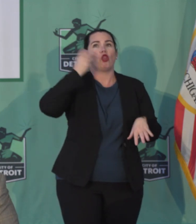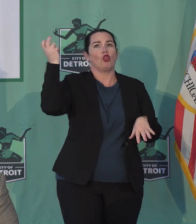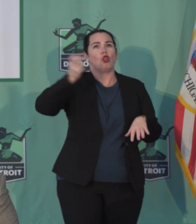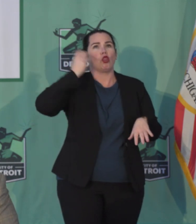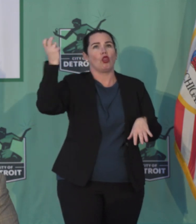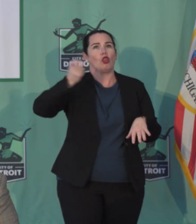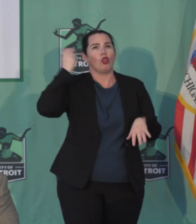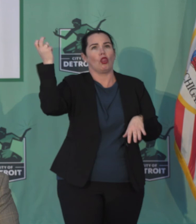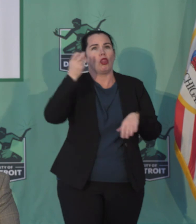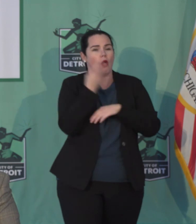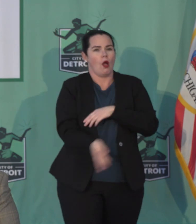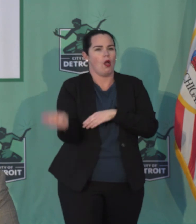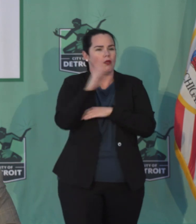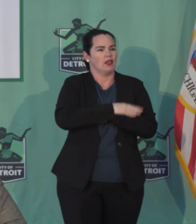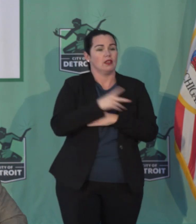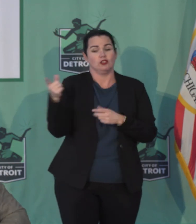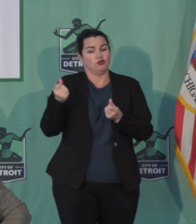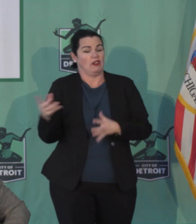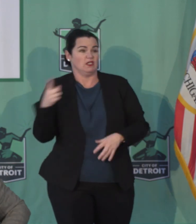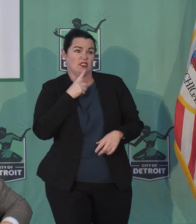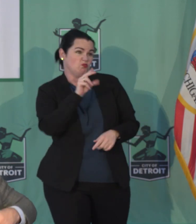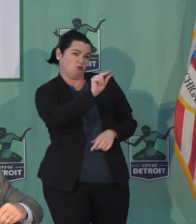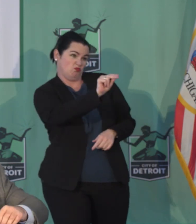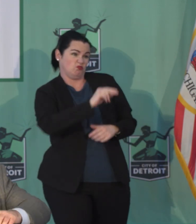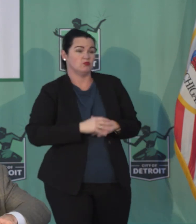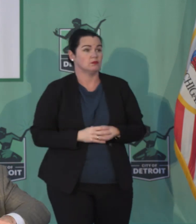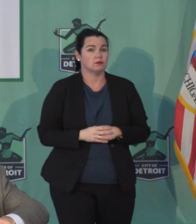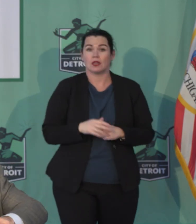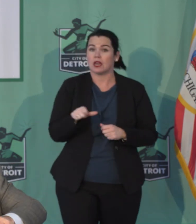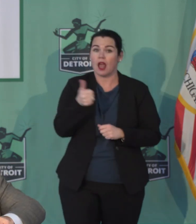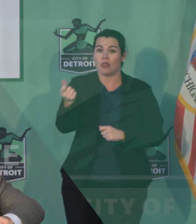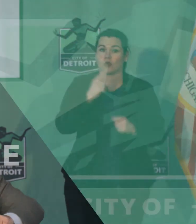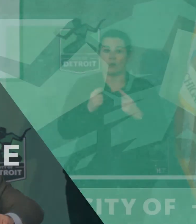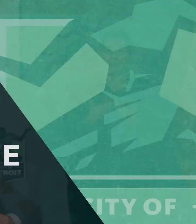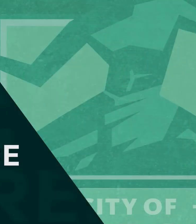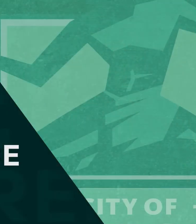drivers that's not happening. Okay, that's it. All right, anything else? Thank you all.